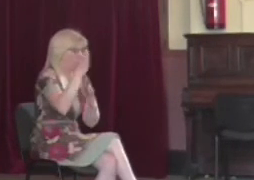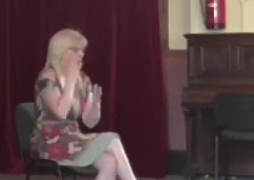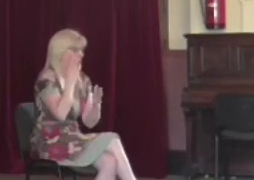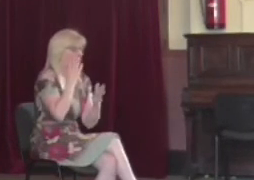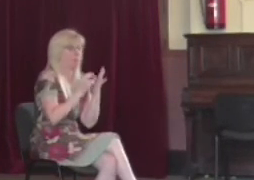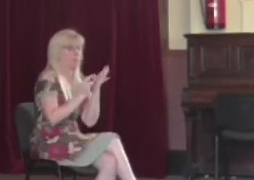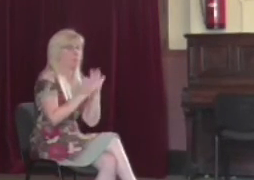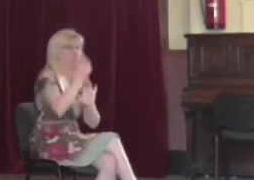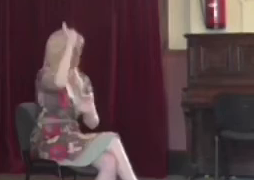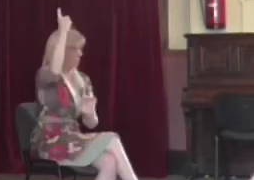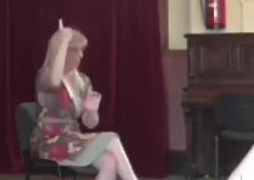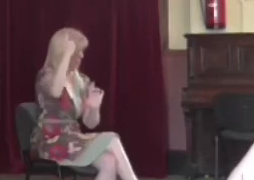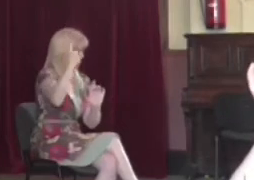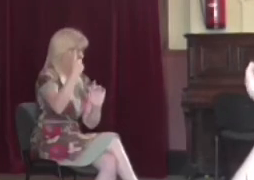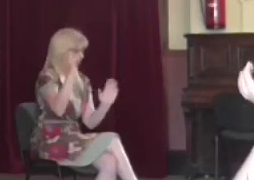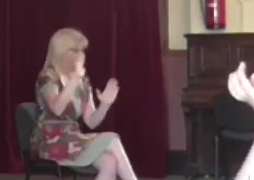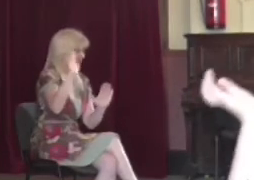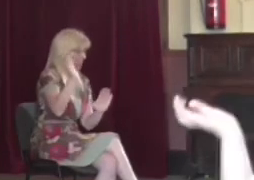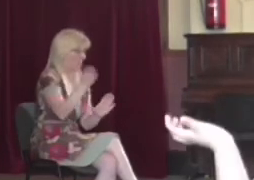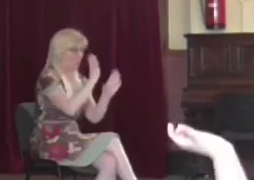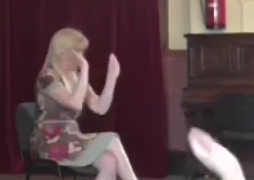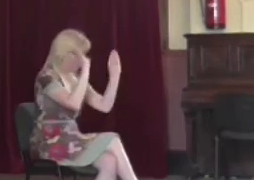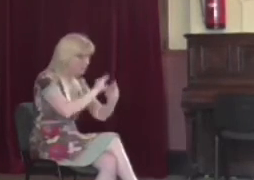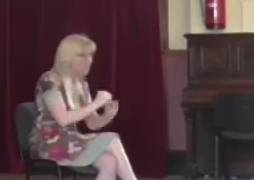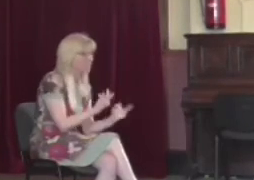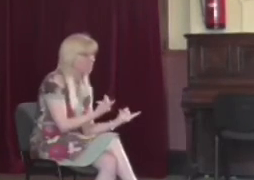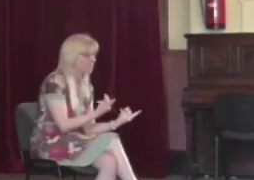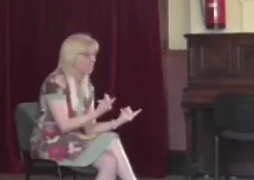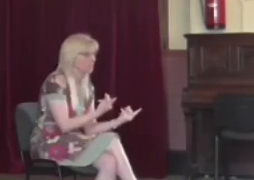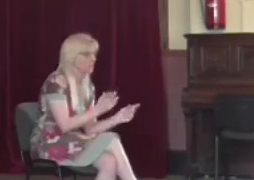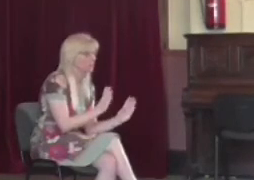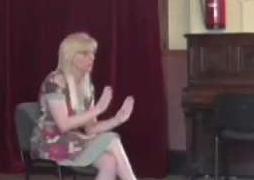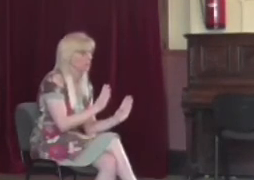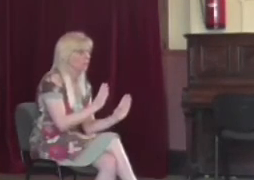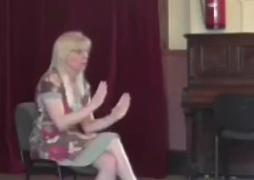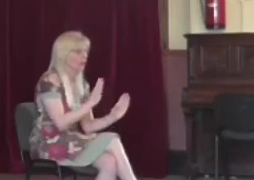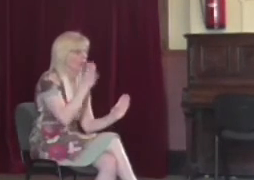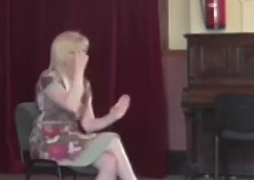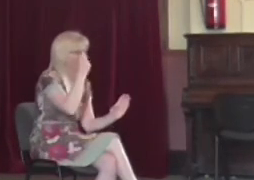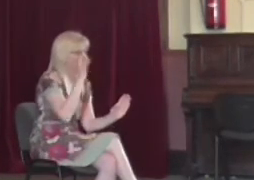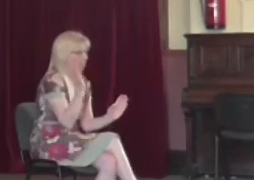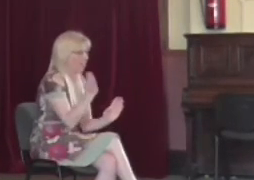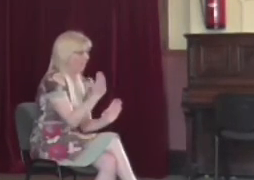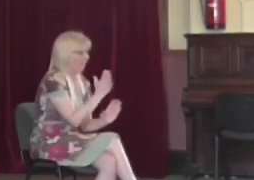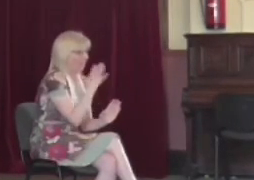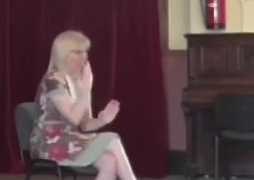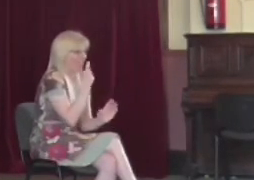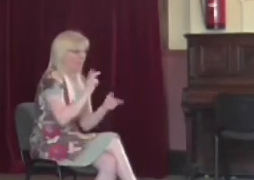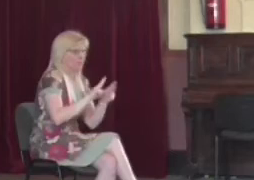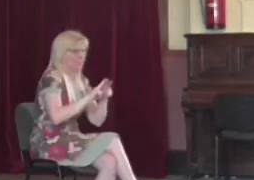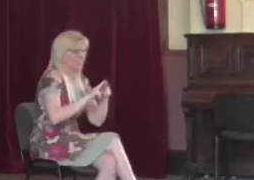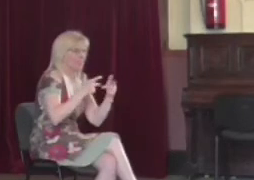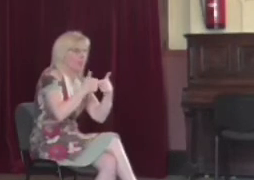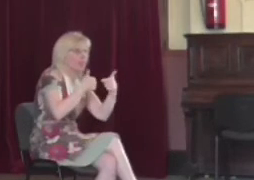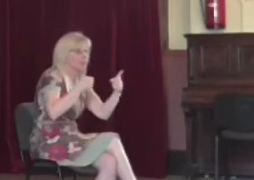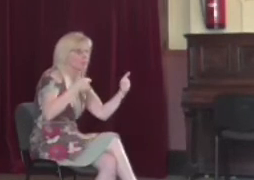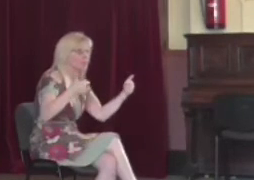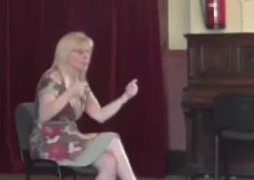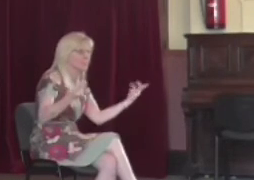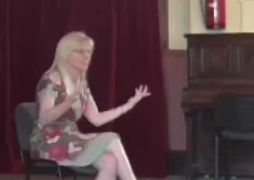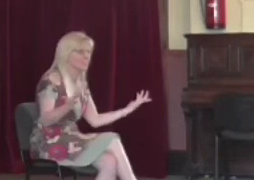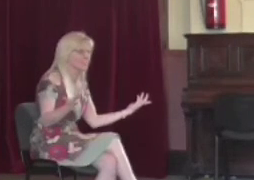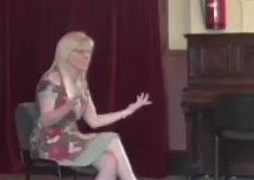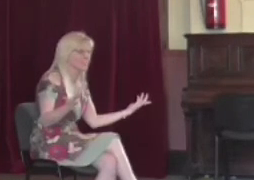thinking, I could pray for that person. I could ask for healing. Mind-blowingly scary. Absolutely. I don't deny